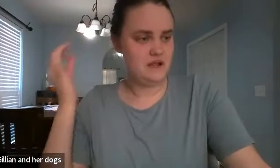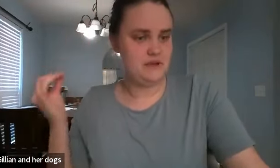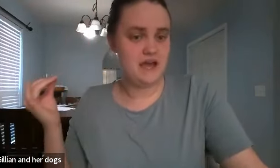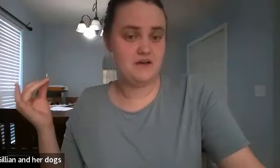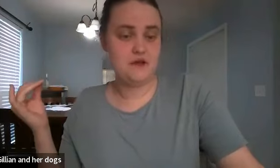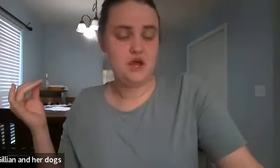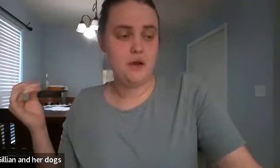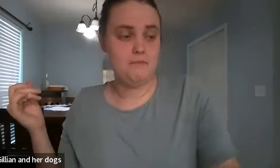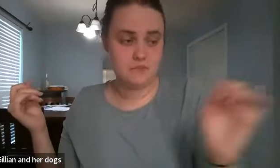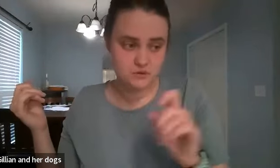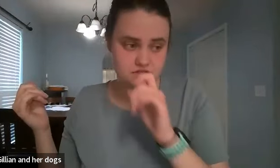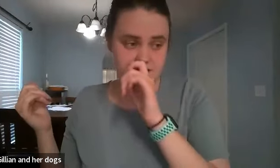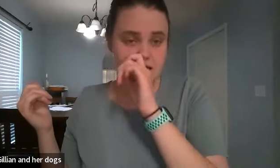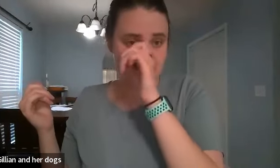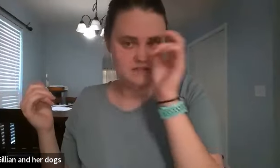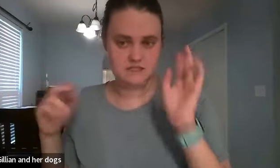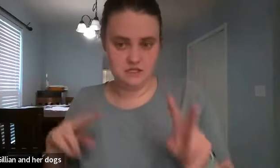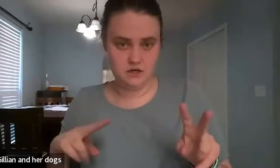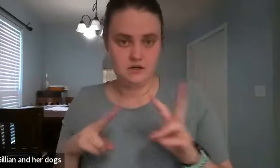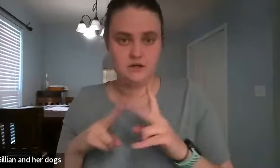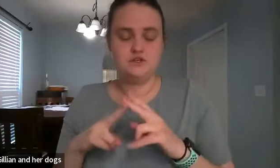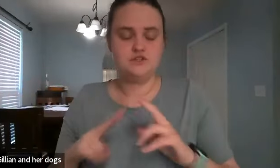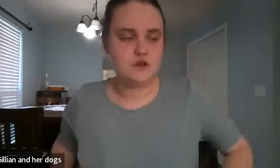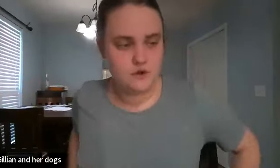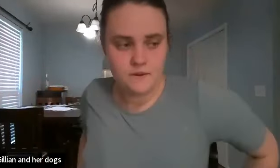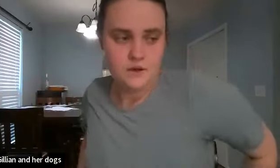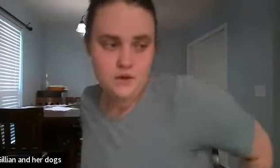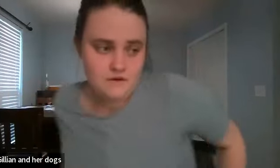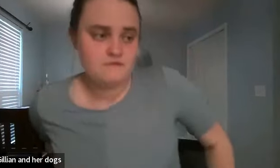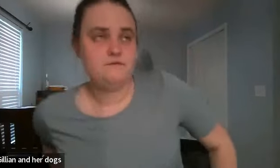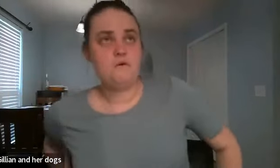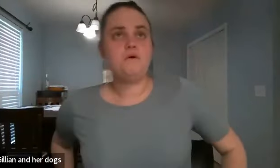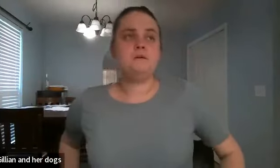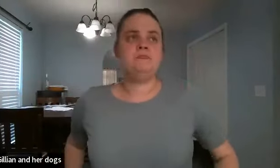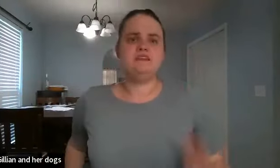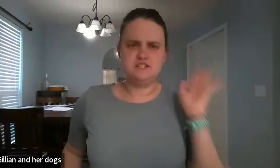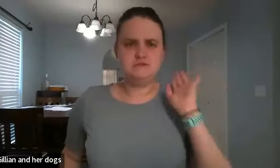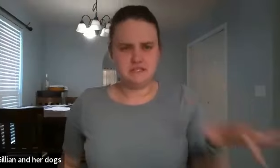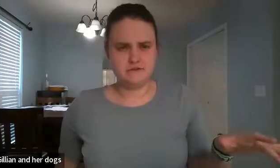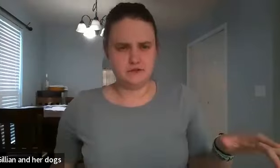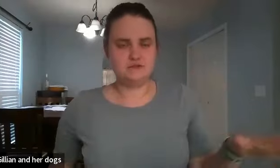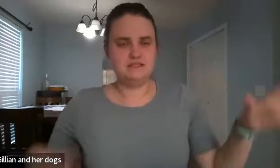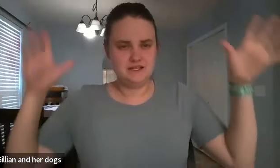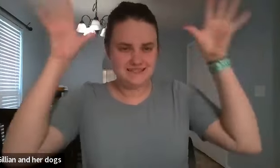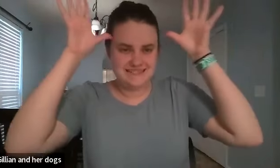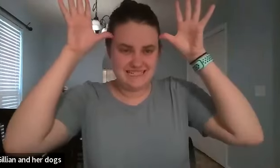We have moose and deer. So let's do deer first. So deer is